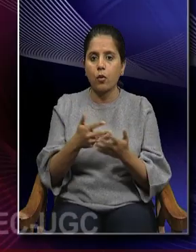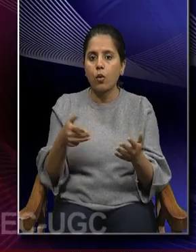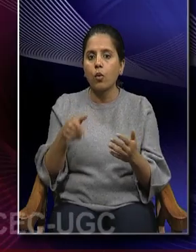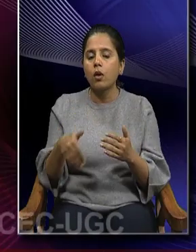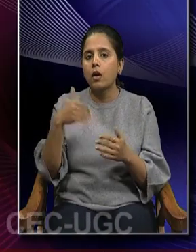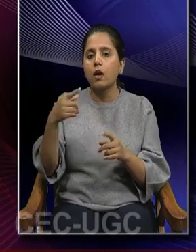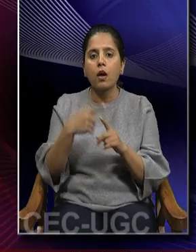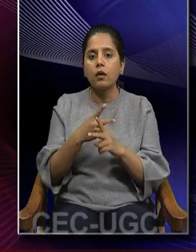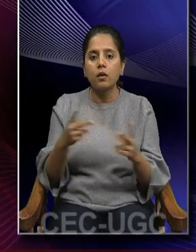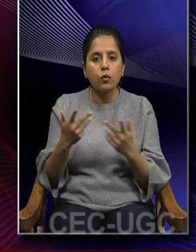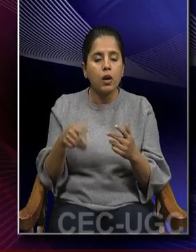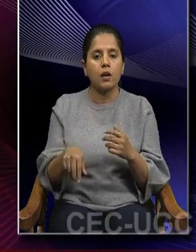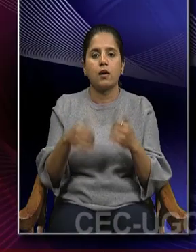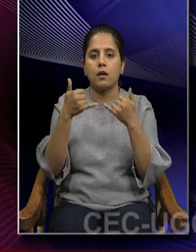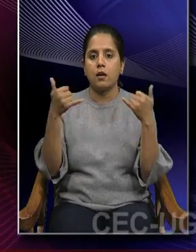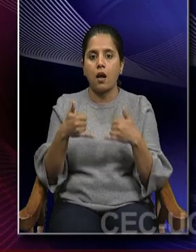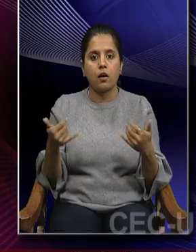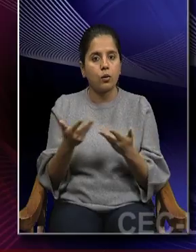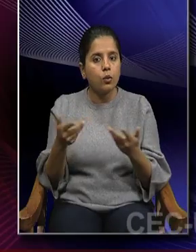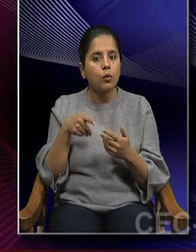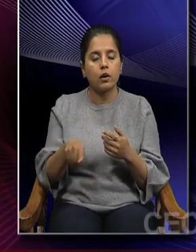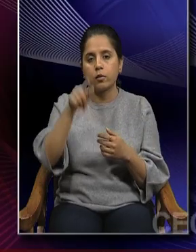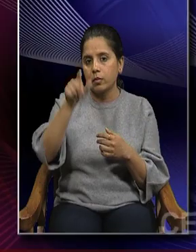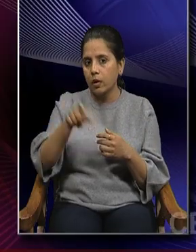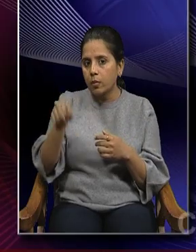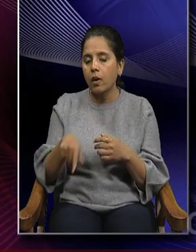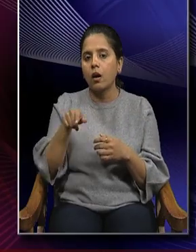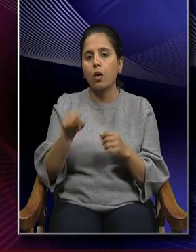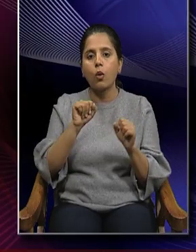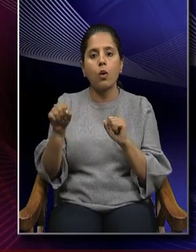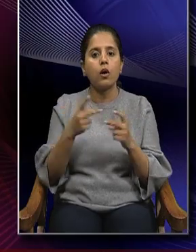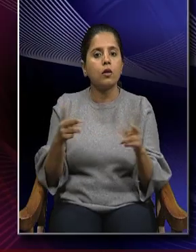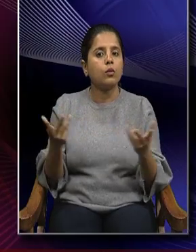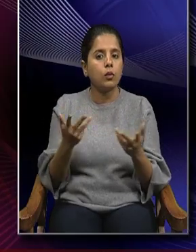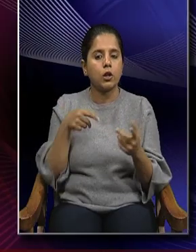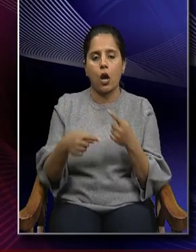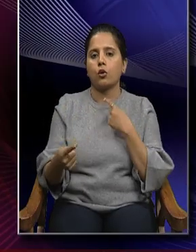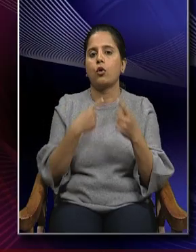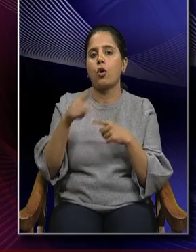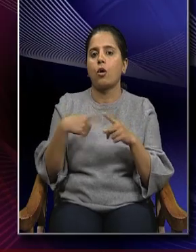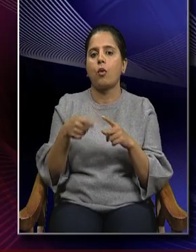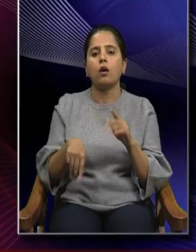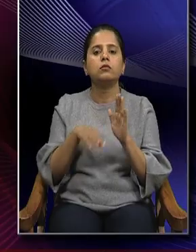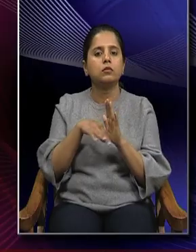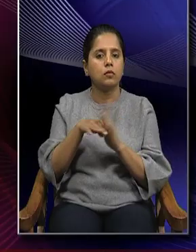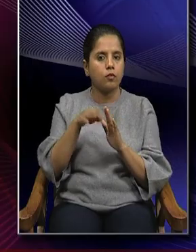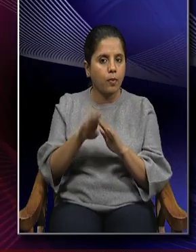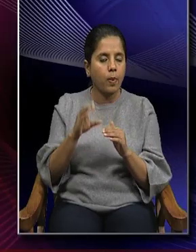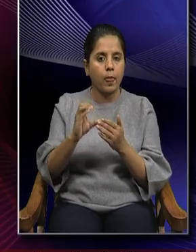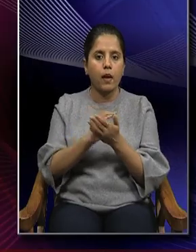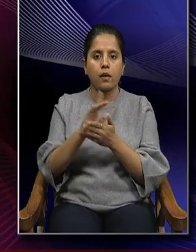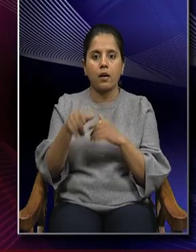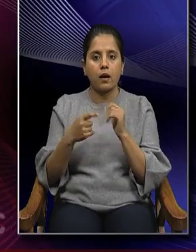mix, what is product line, and what is individual product. And then we will talk about the stages and characteristics